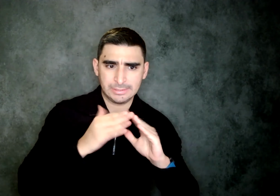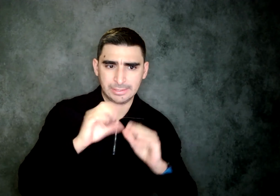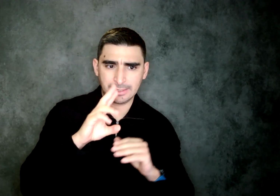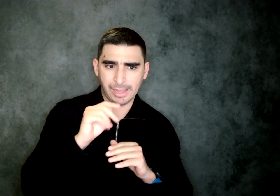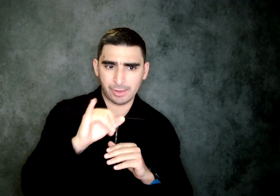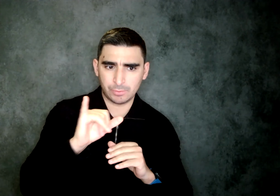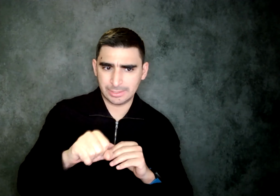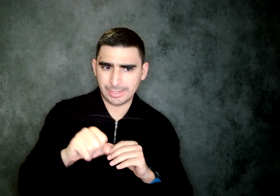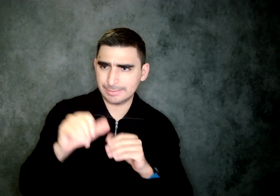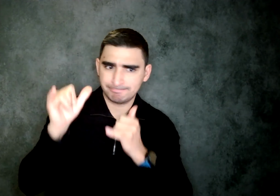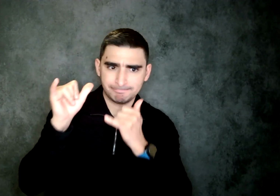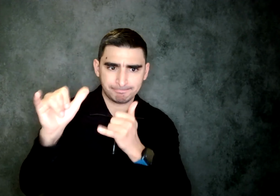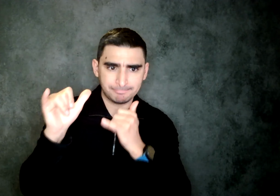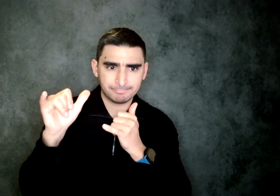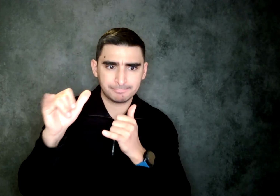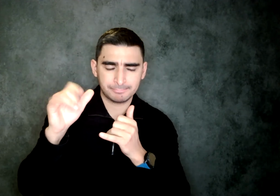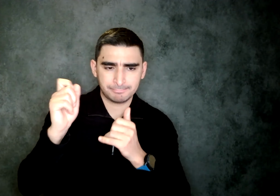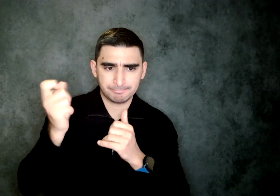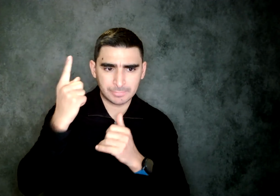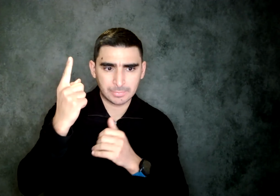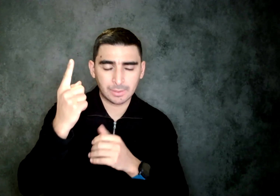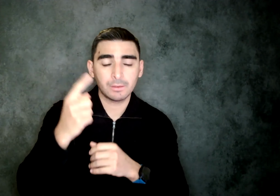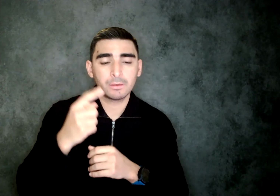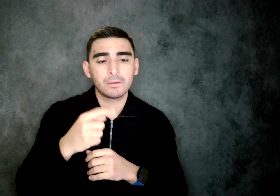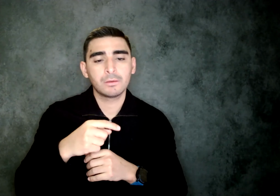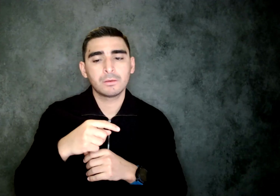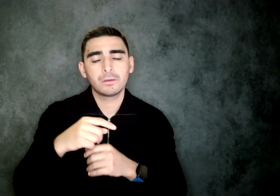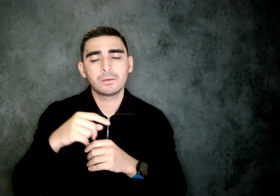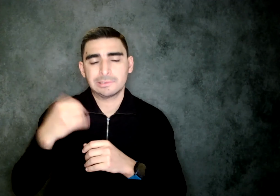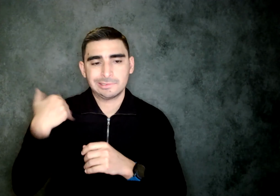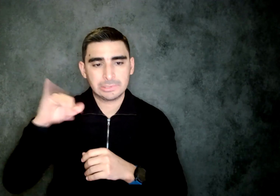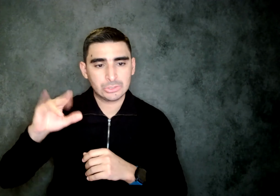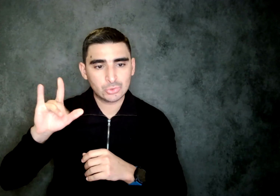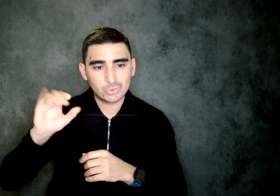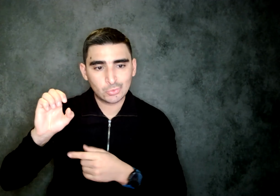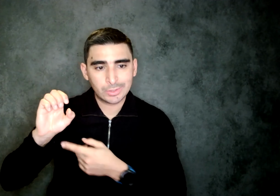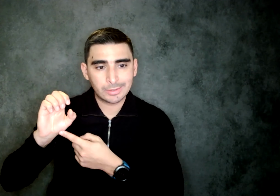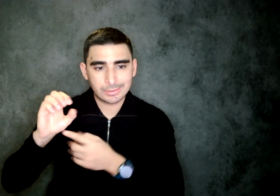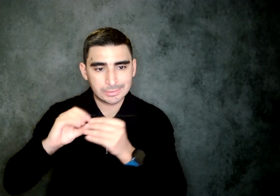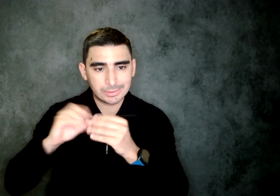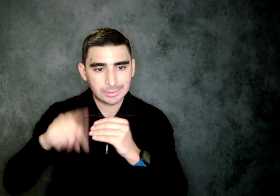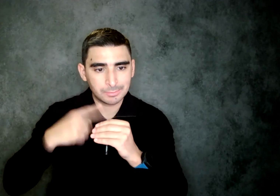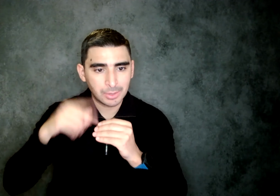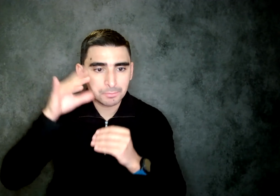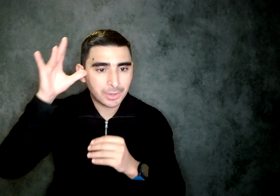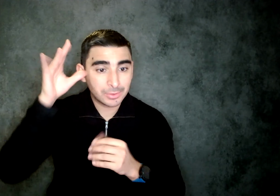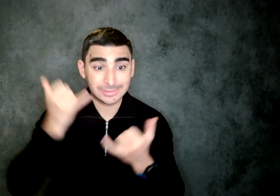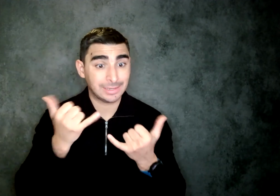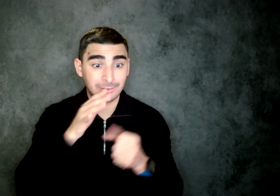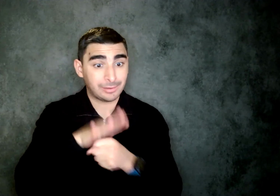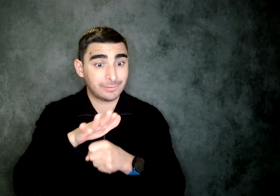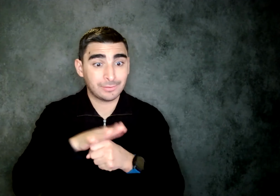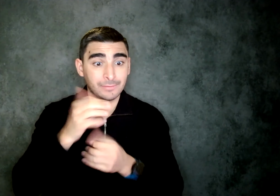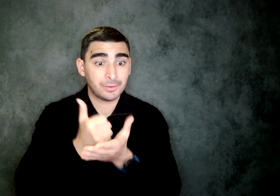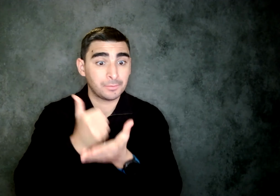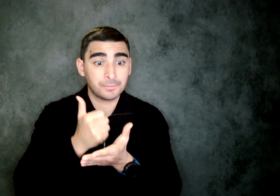kind of echo a little bit about what Julie said with parents. We don't have enough help for parents, and we don't have a